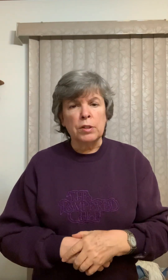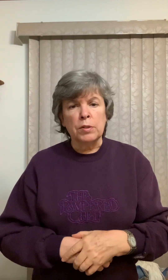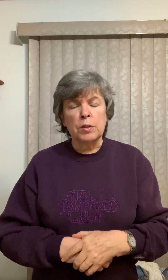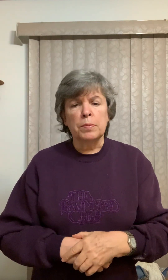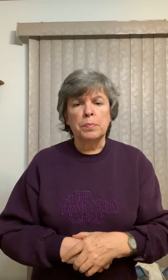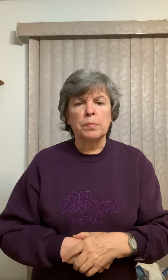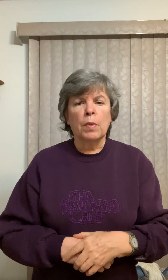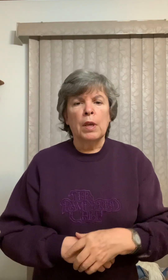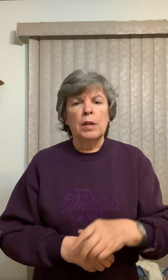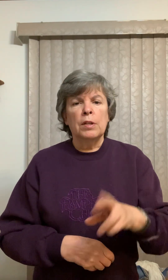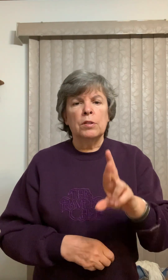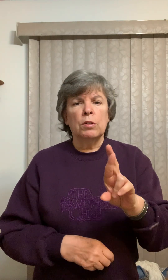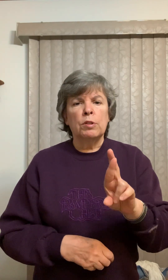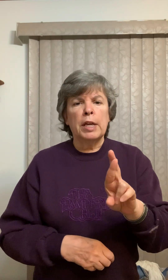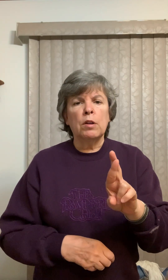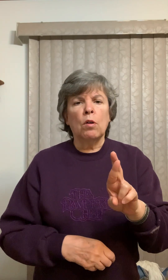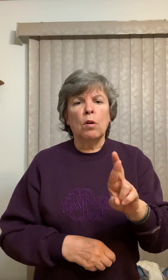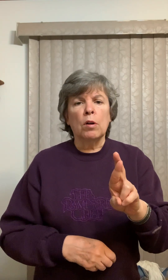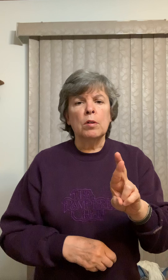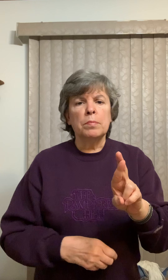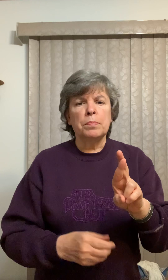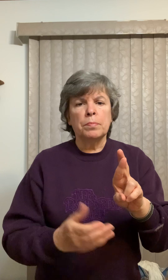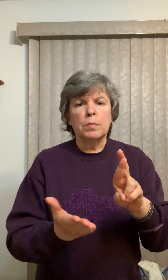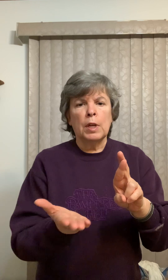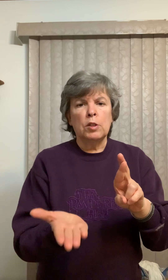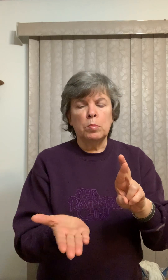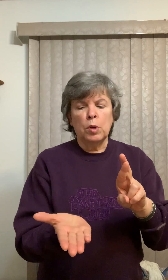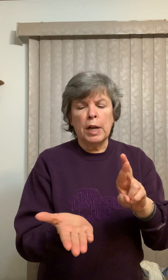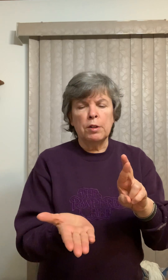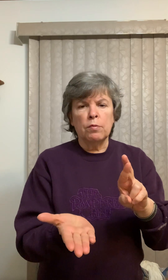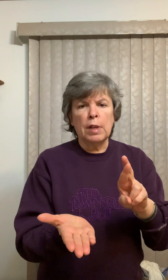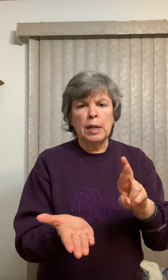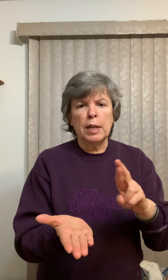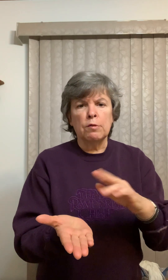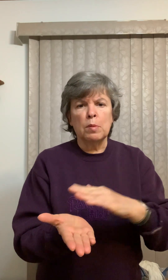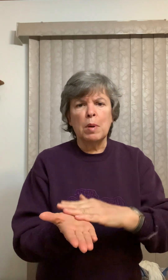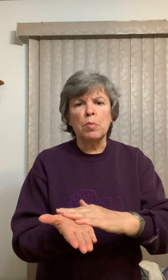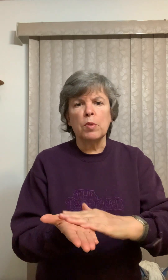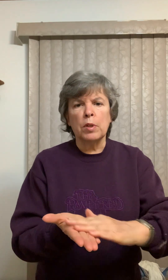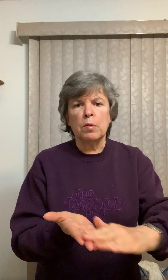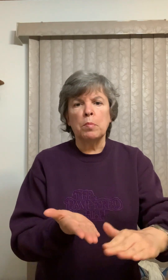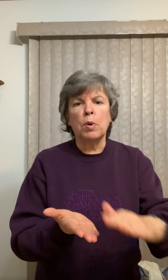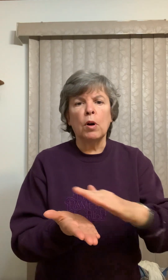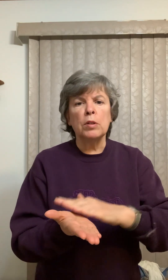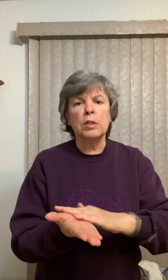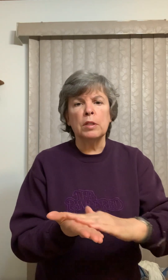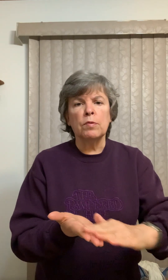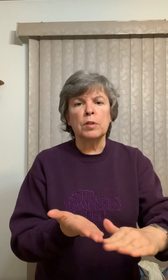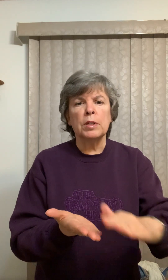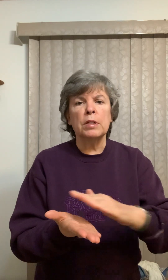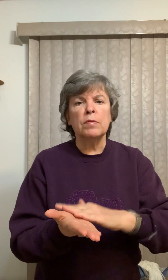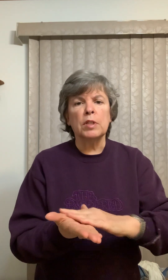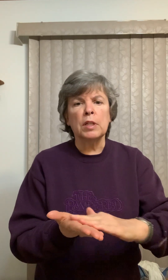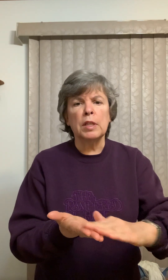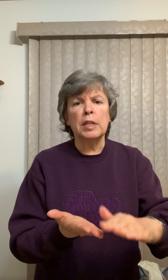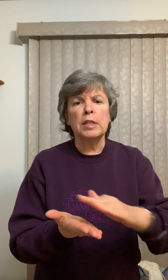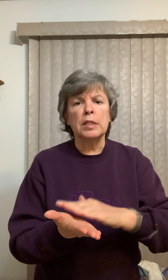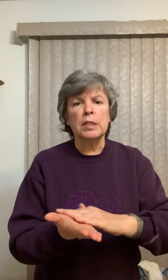Righteous. So you take R and you put out your flat hand. Remember the pardon and the forgive and the clean and the